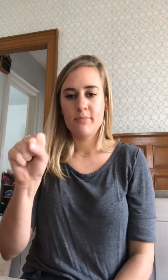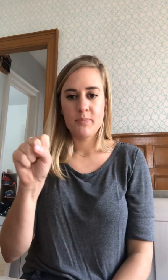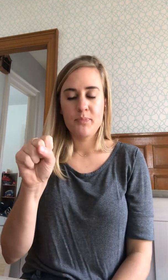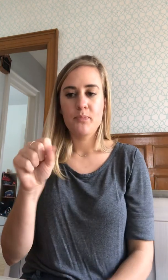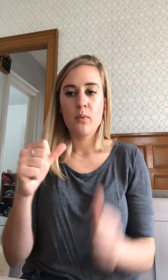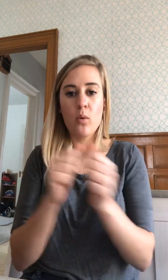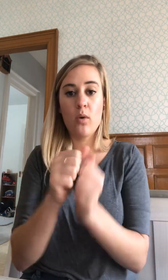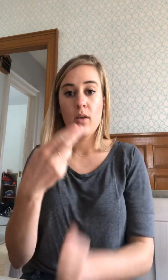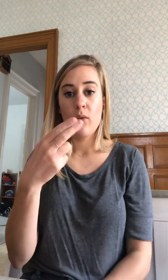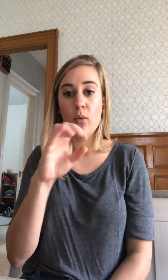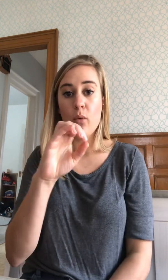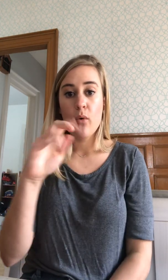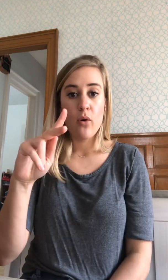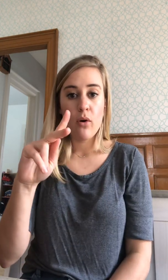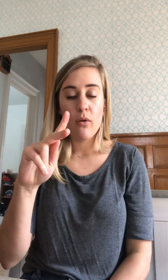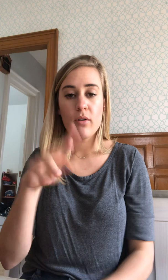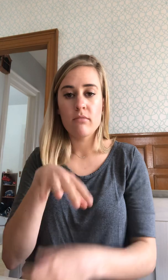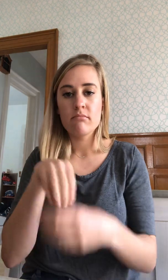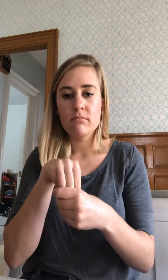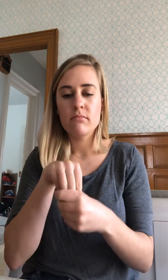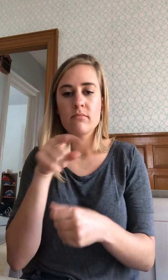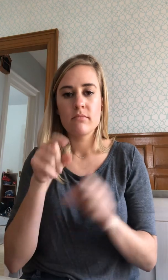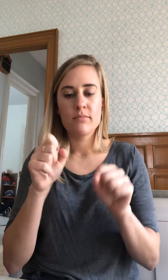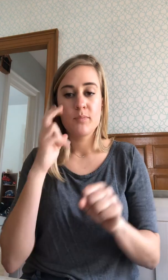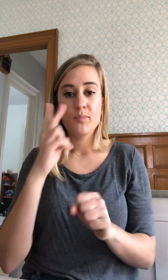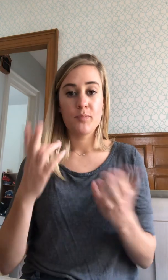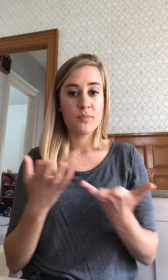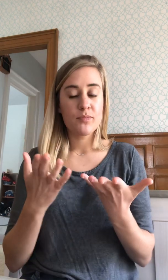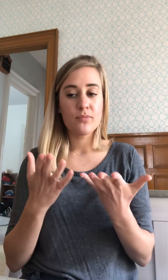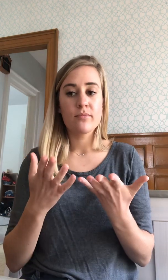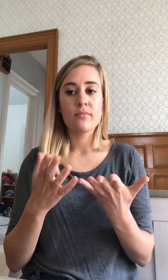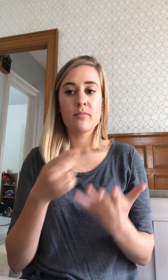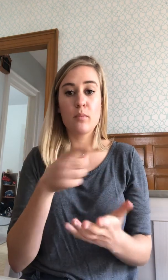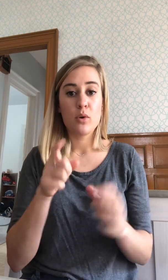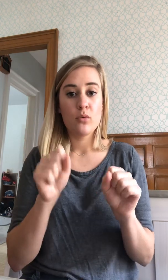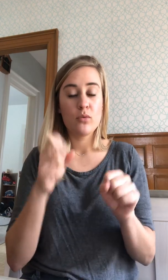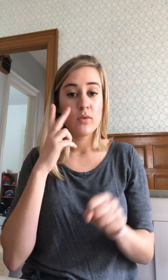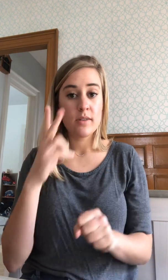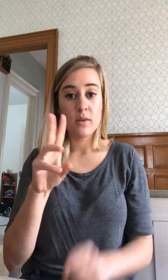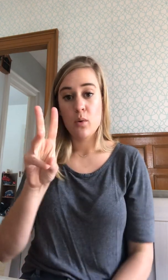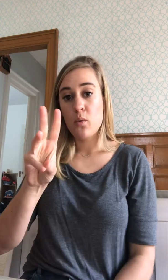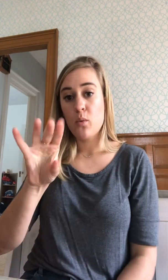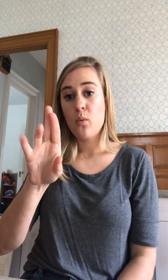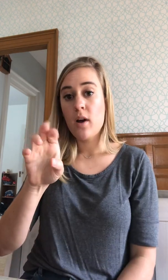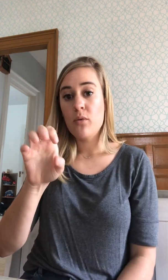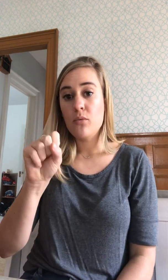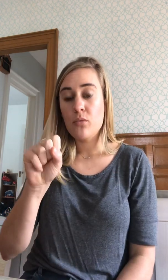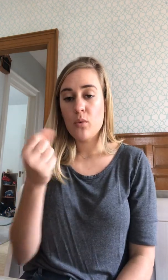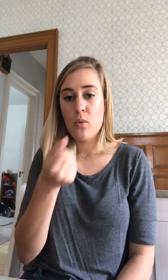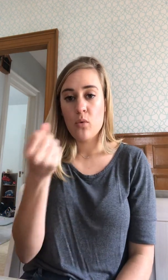hooks incorporated into them, as you can see here. And you see that there's wires holding these bars